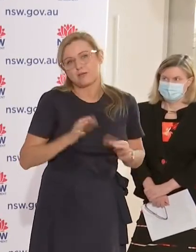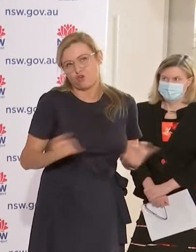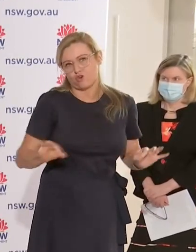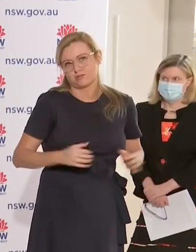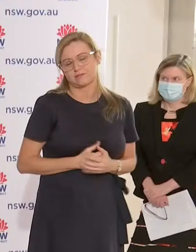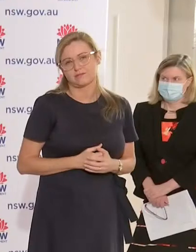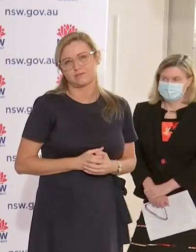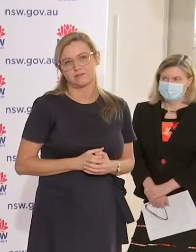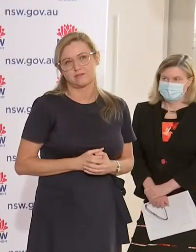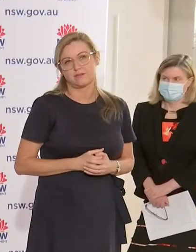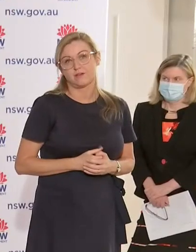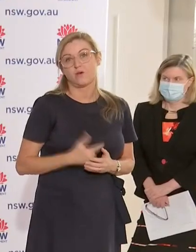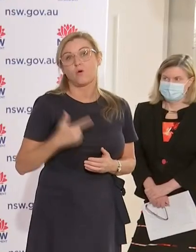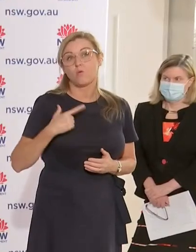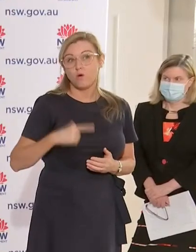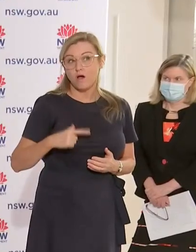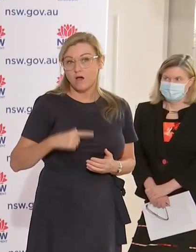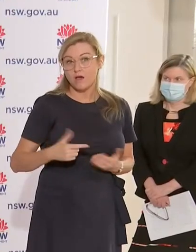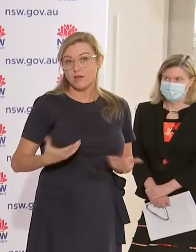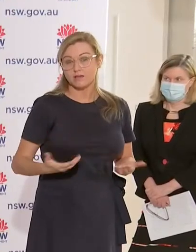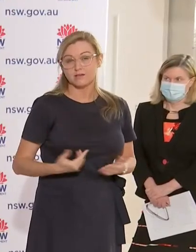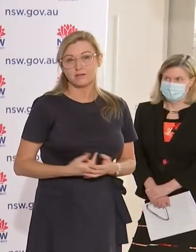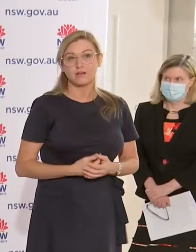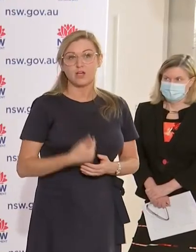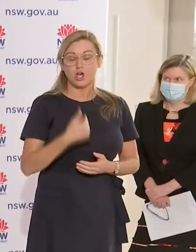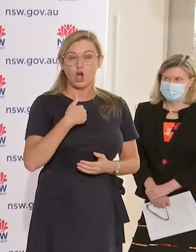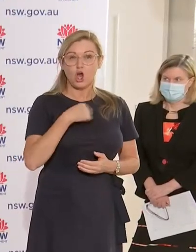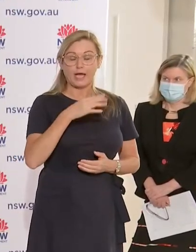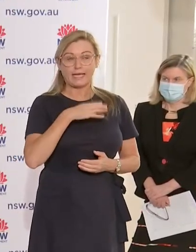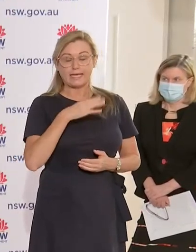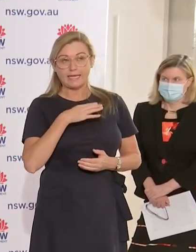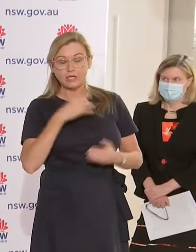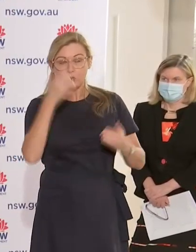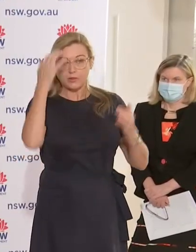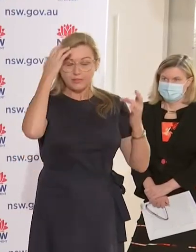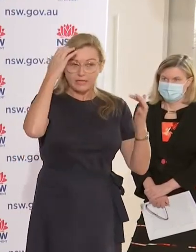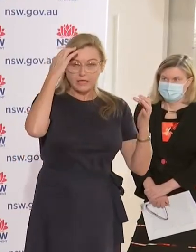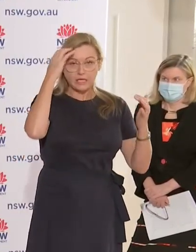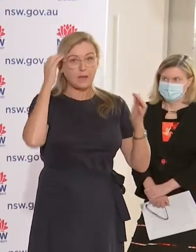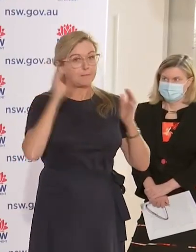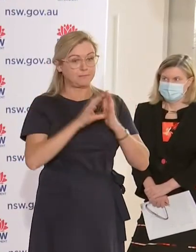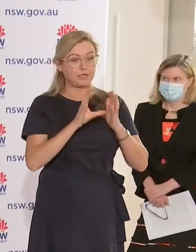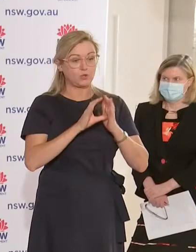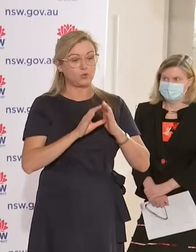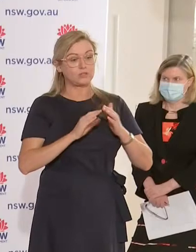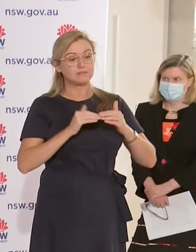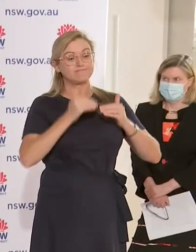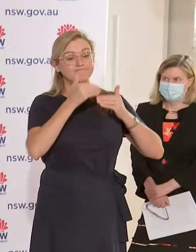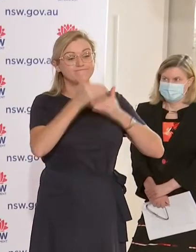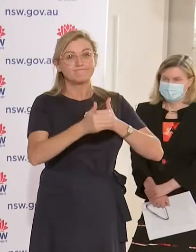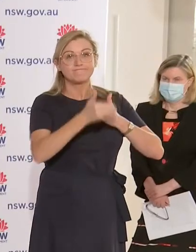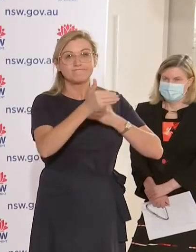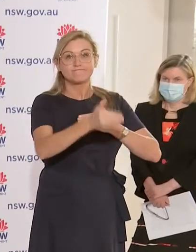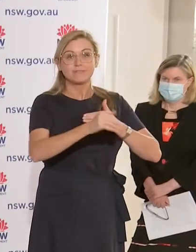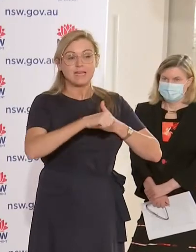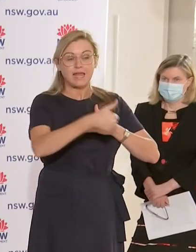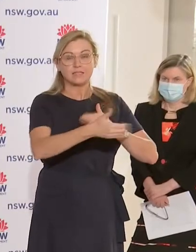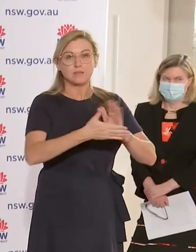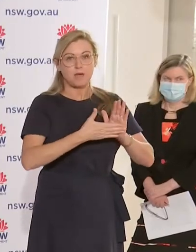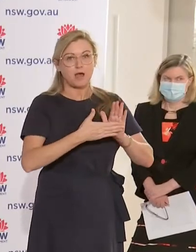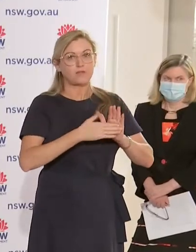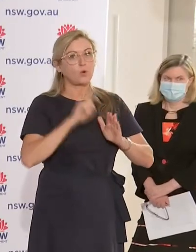because, as I've said, I need a clear head. The next 2 months will be the most challenging our state has